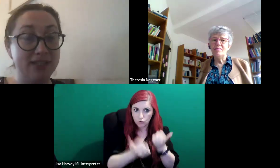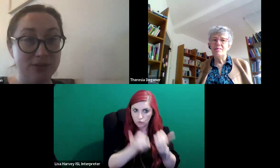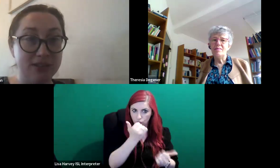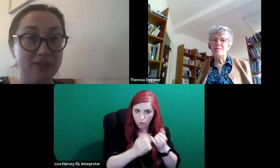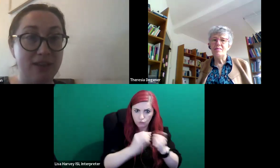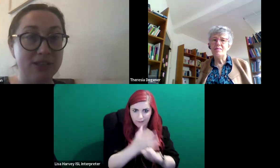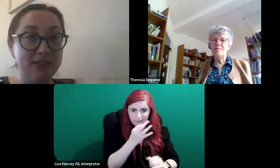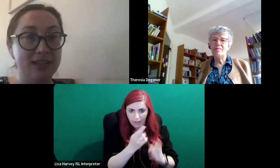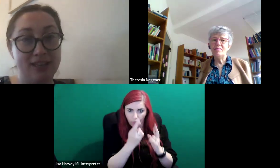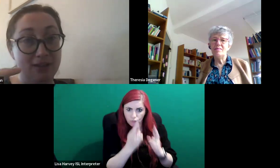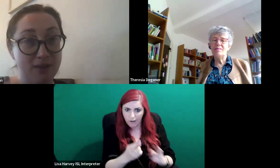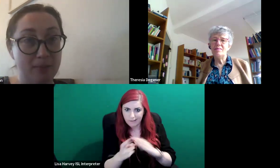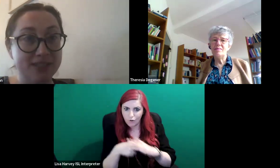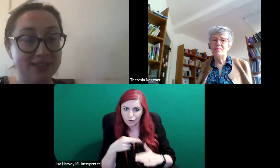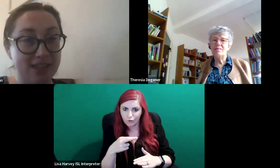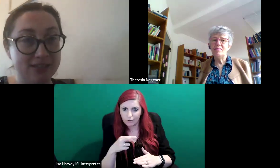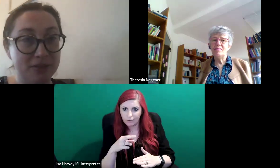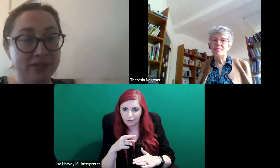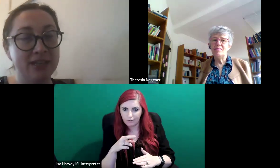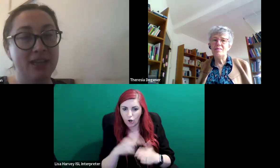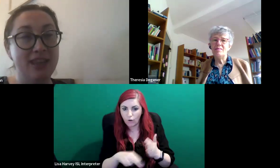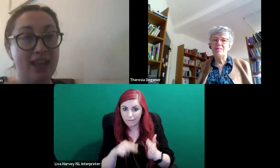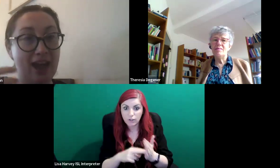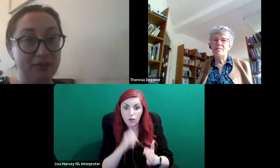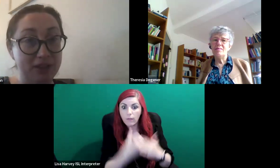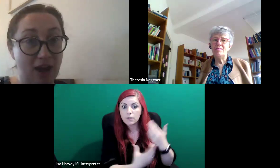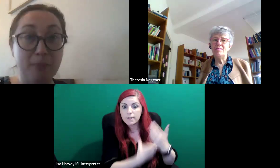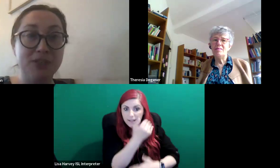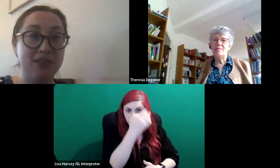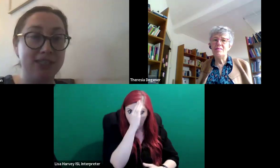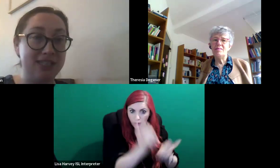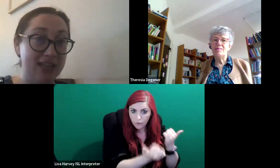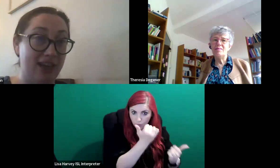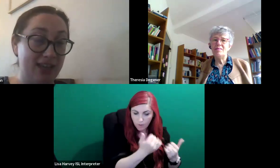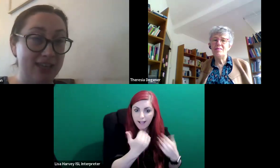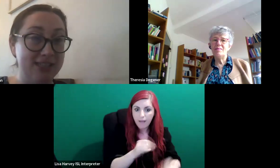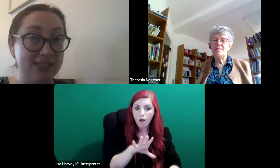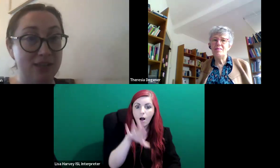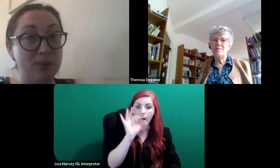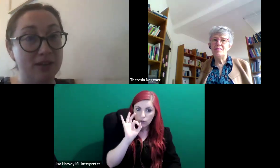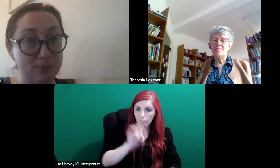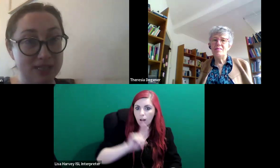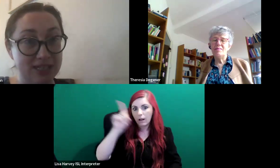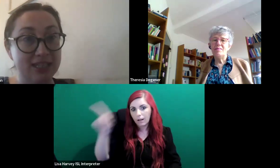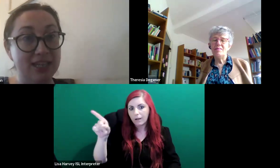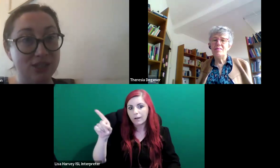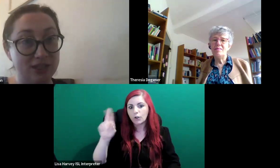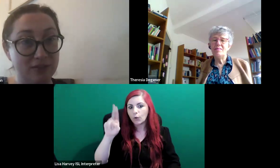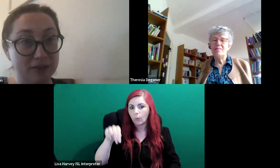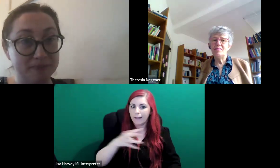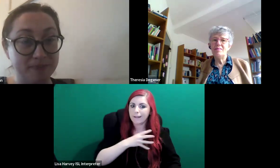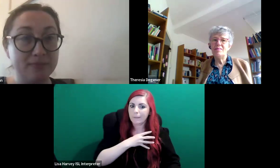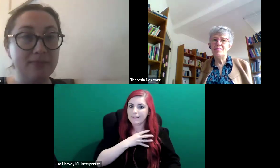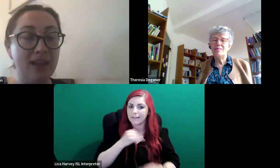get their rights under the convention and they have not been successful, they have the option to take that case to the UN committee